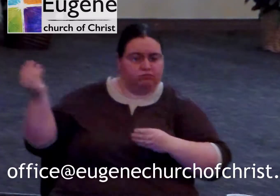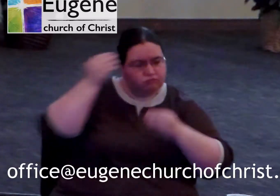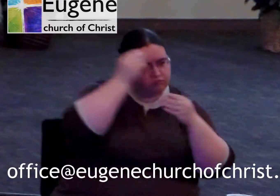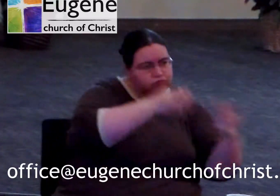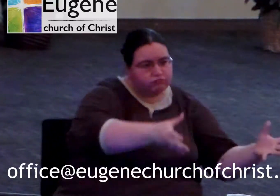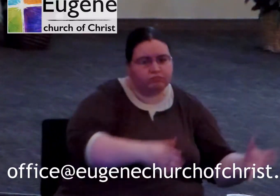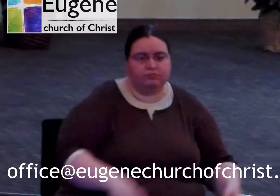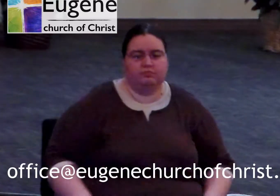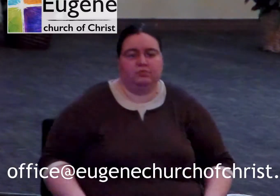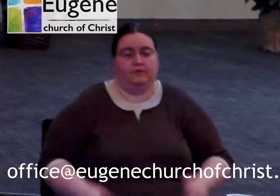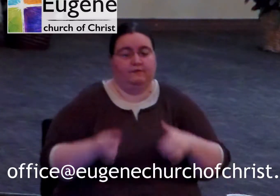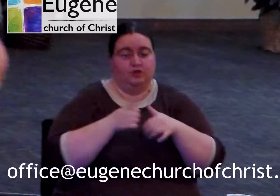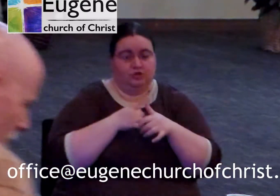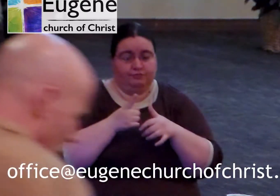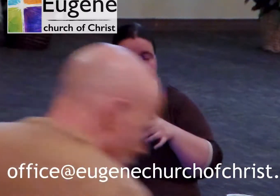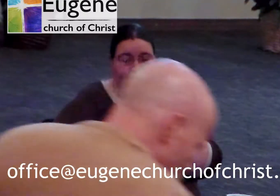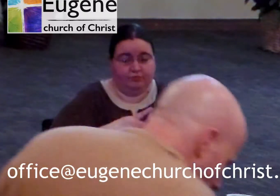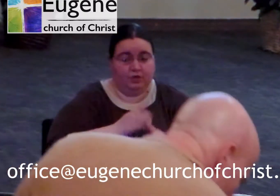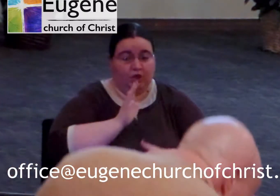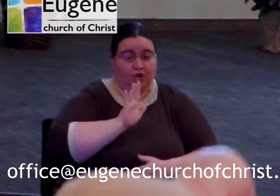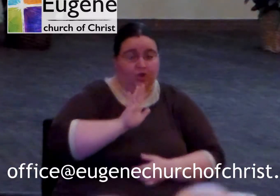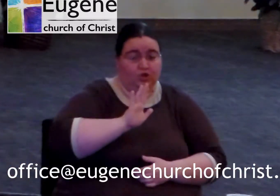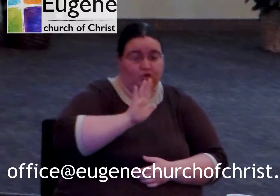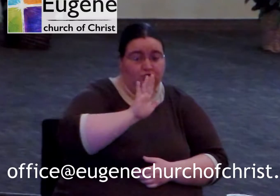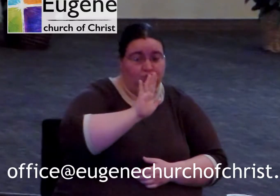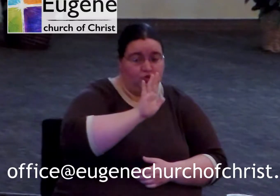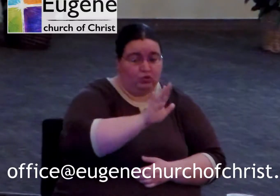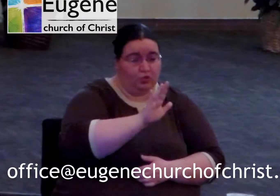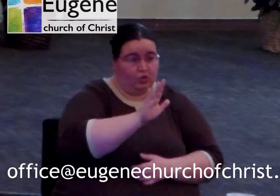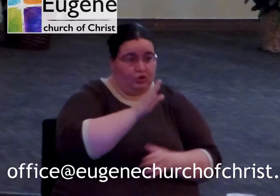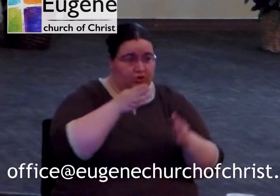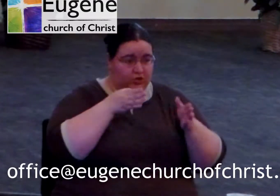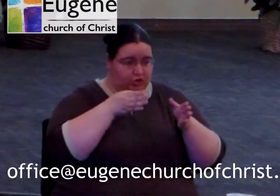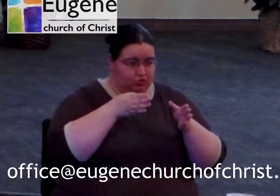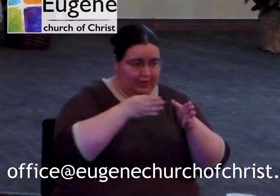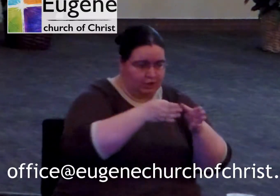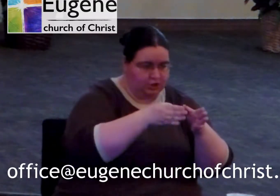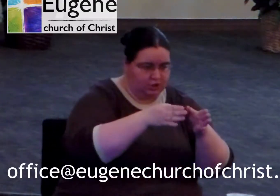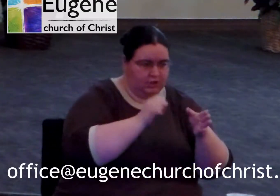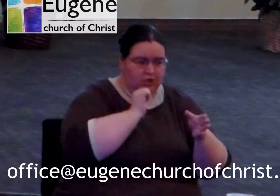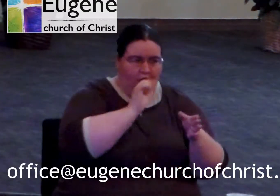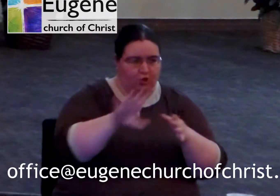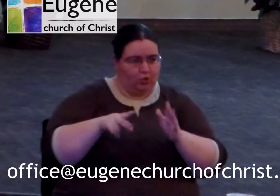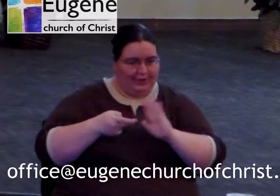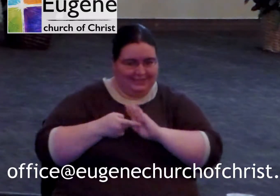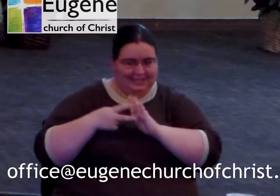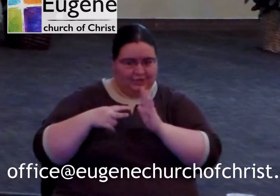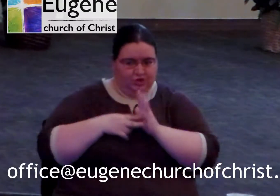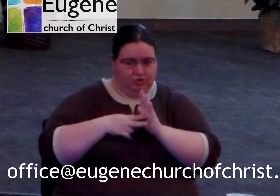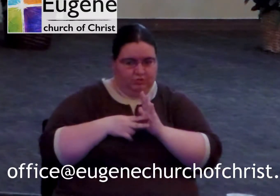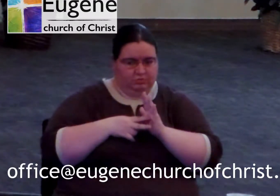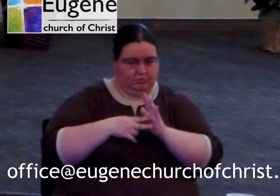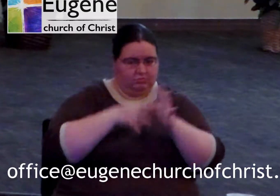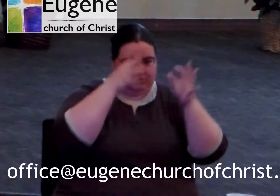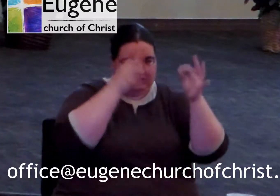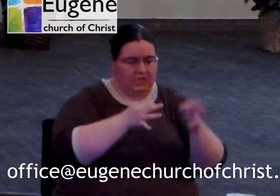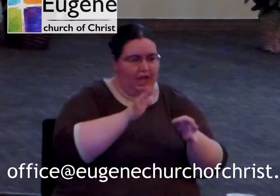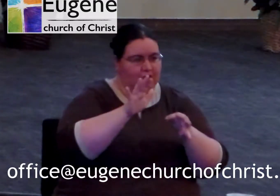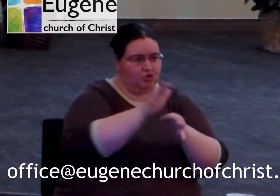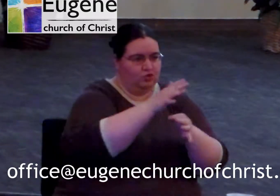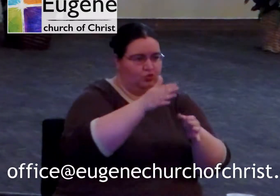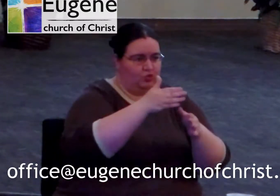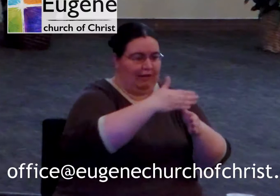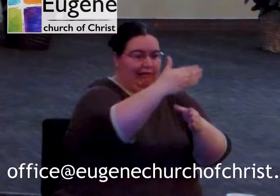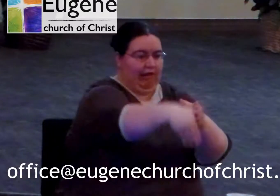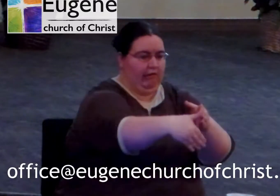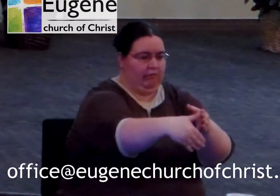got a book that kind of revolves around this whole principle called Principle of the Path. It's worth picking up if you get a chance. But here's the idea. If I pack